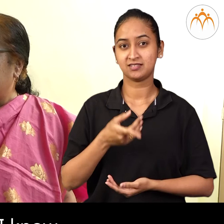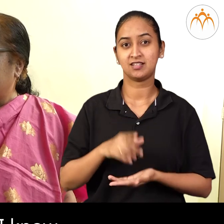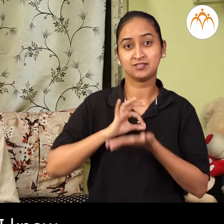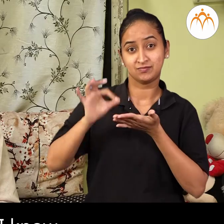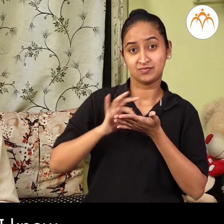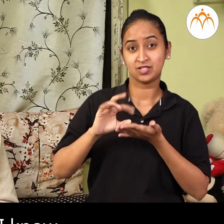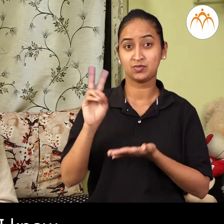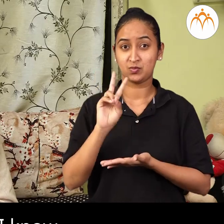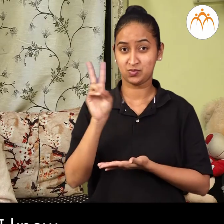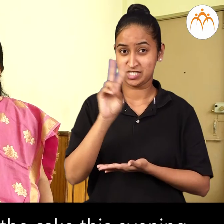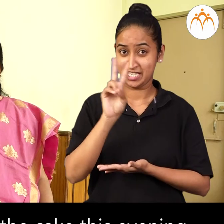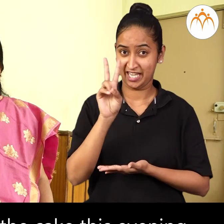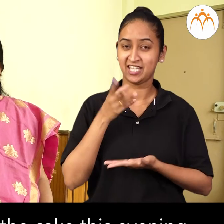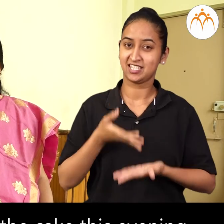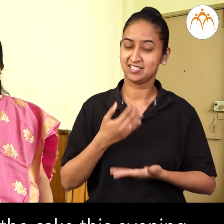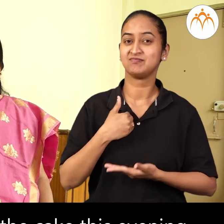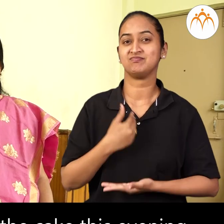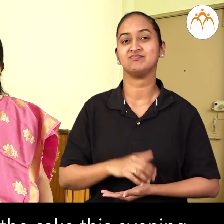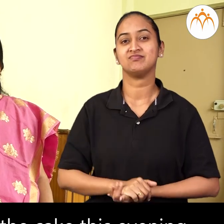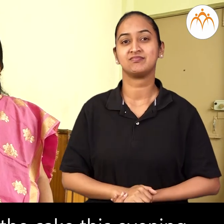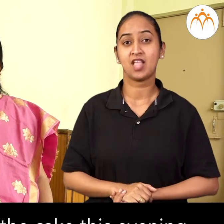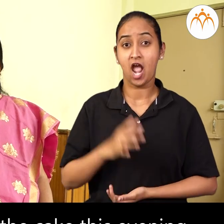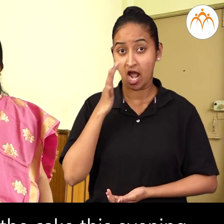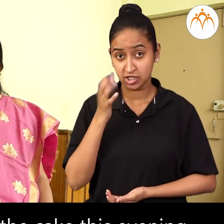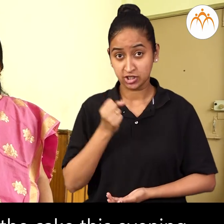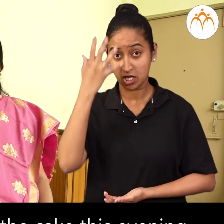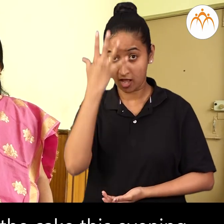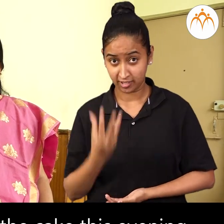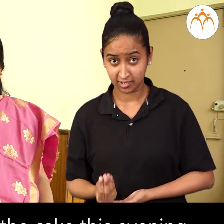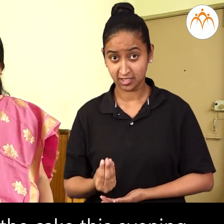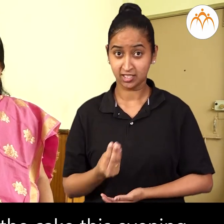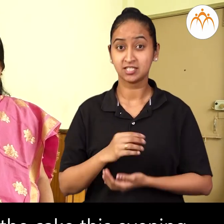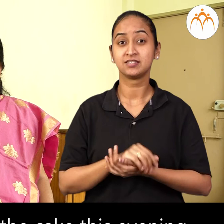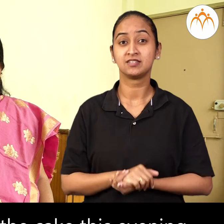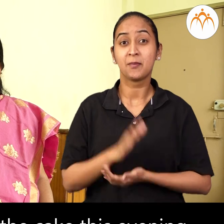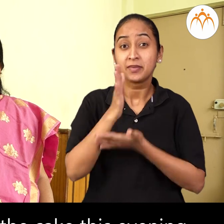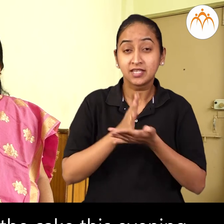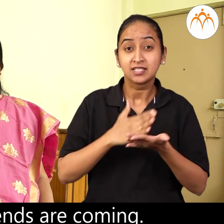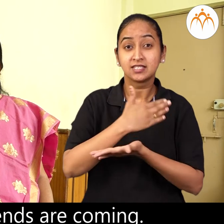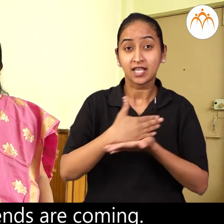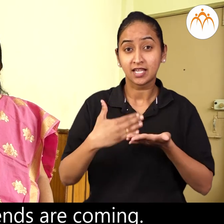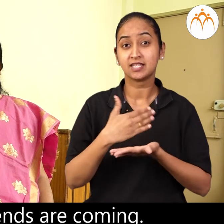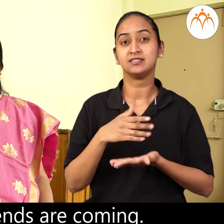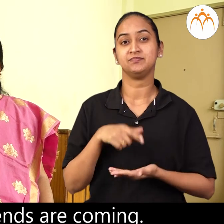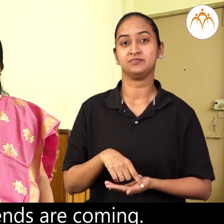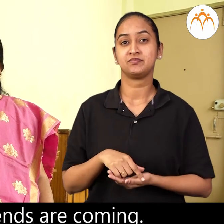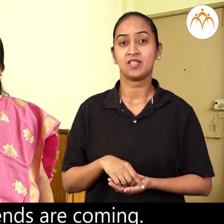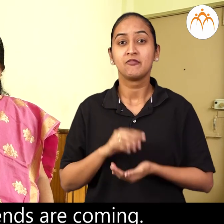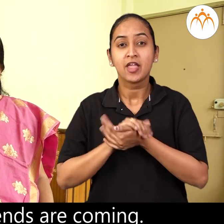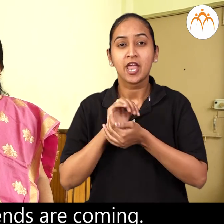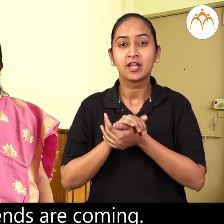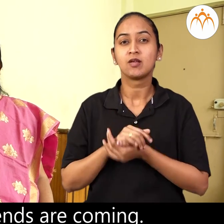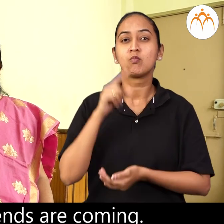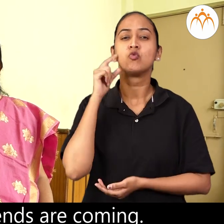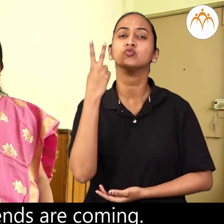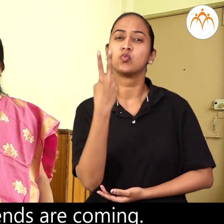I know. Grandma, I will cut the cake this evening. Four of my friends are